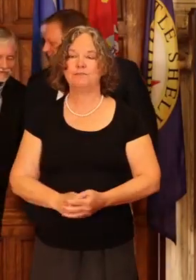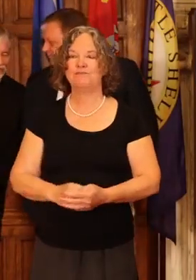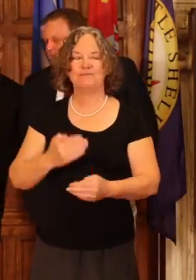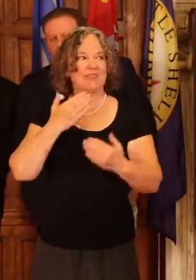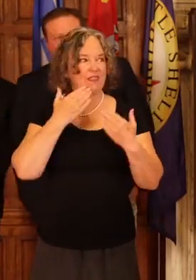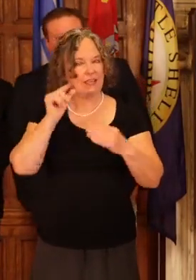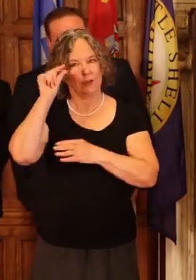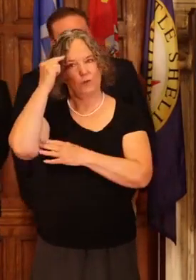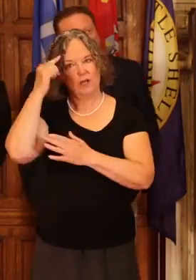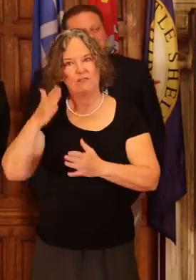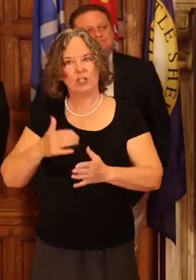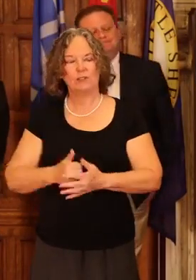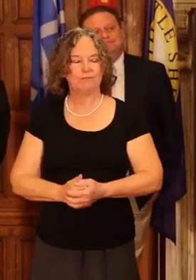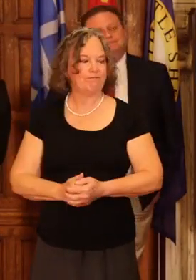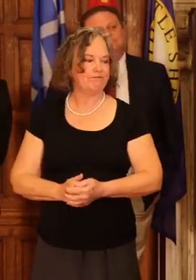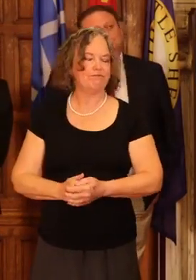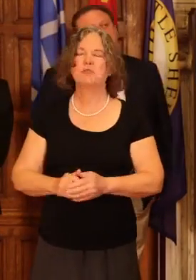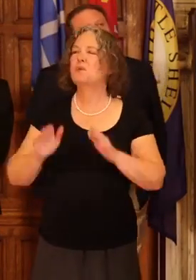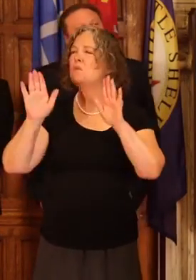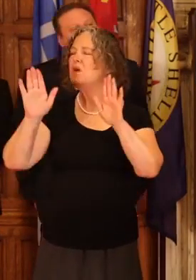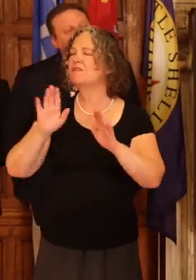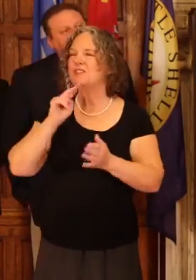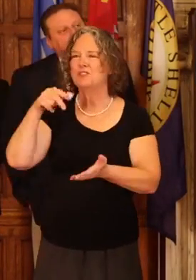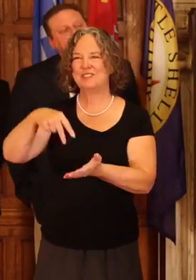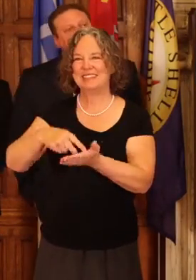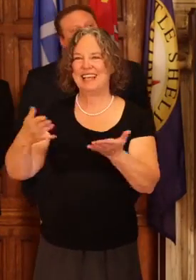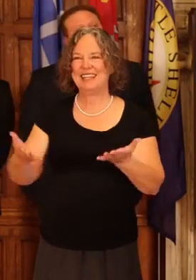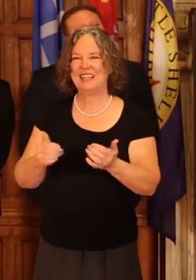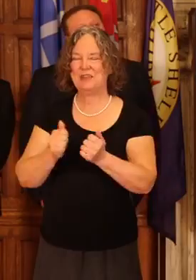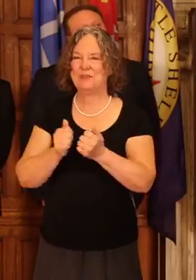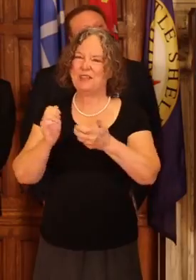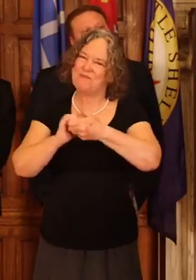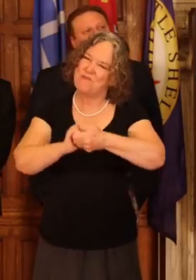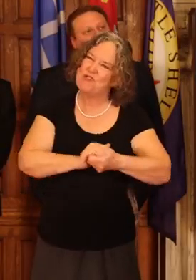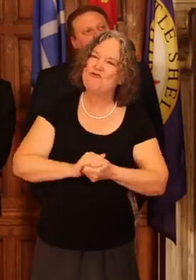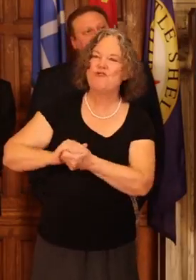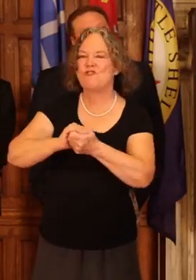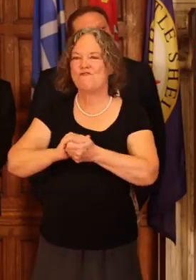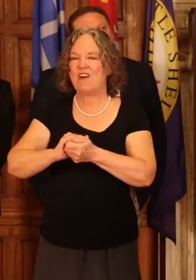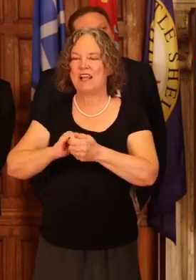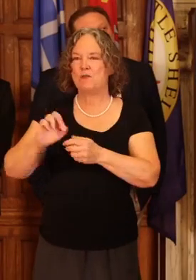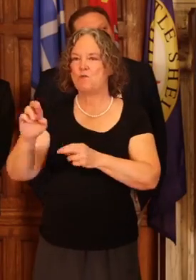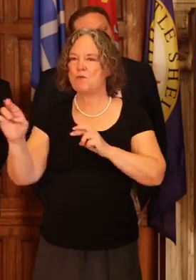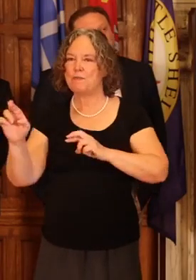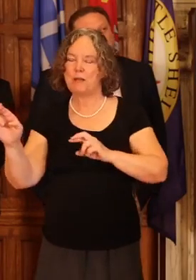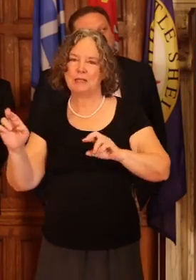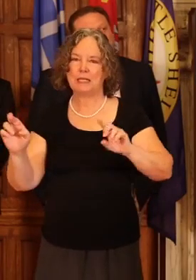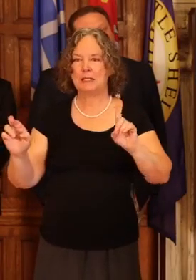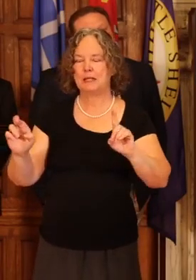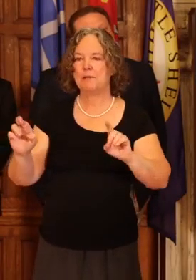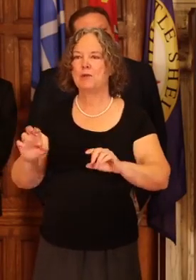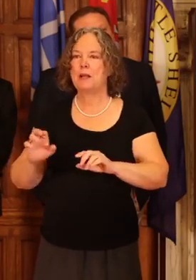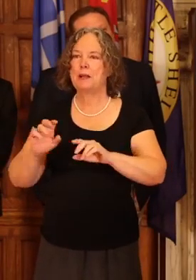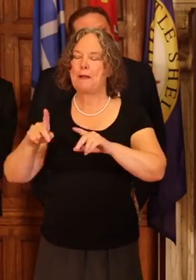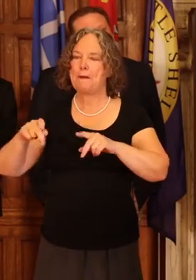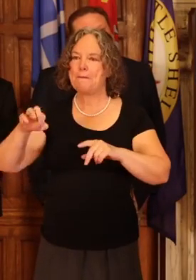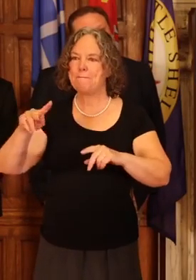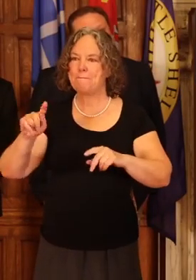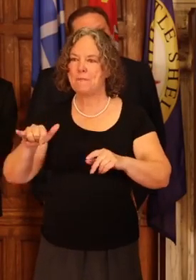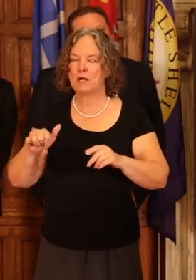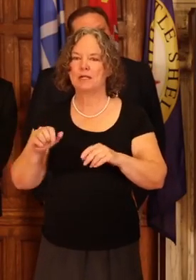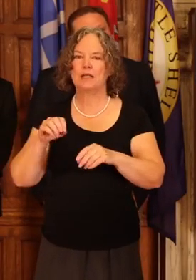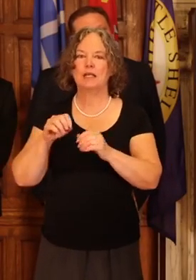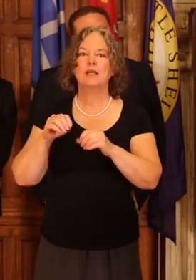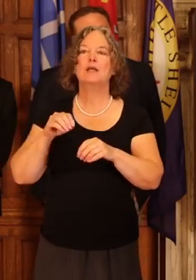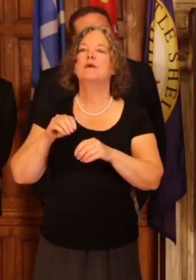Thank you, Governor. It's great to be standing here with a unified Republican Party in the House, Senate, and Governor office for the first time in